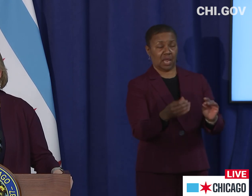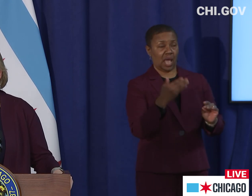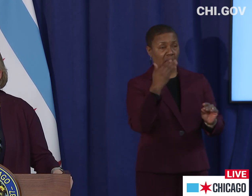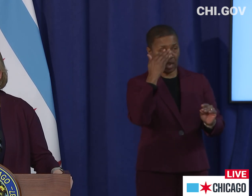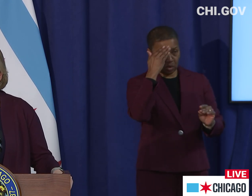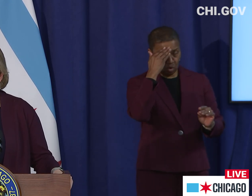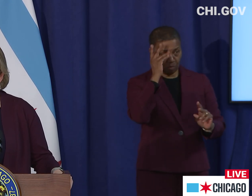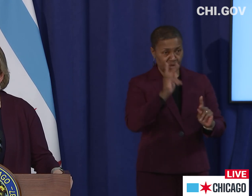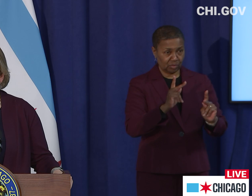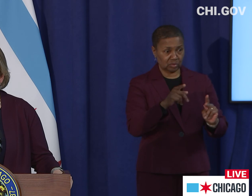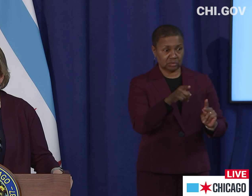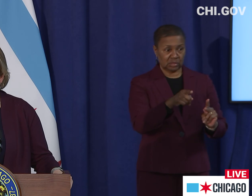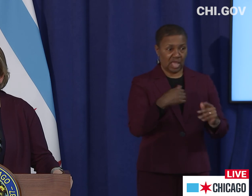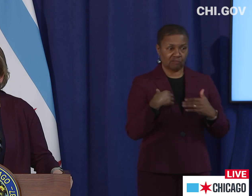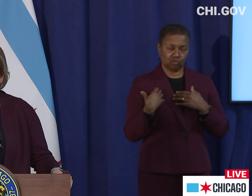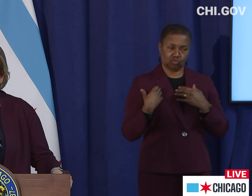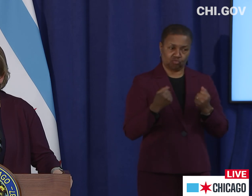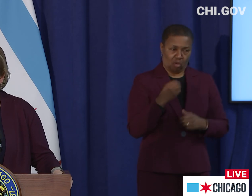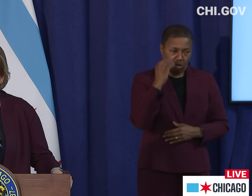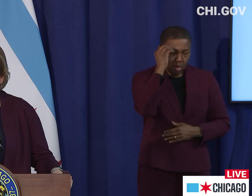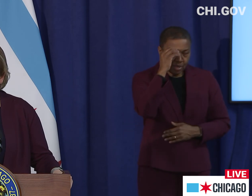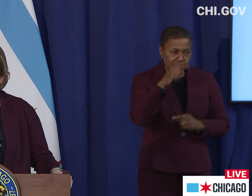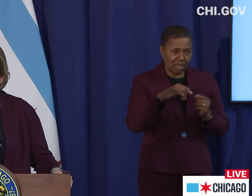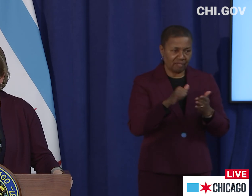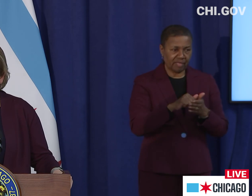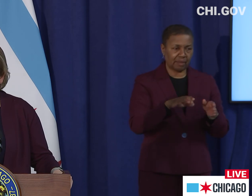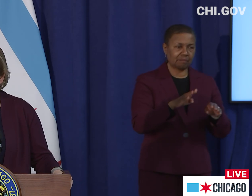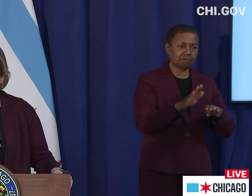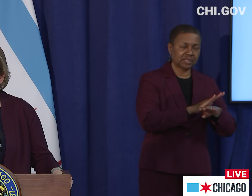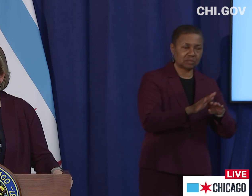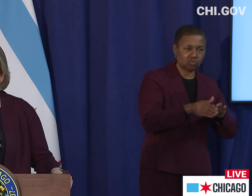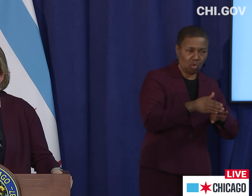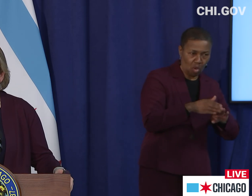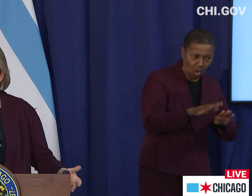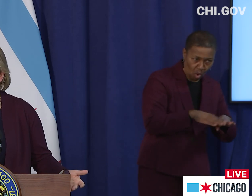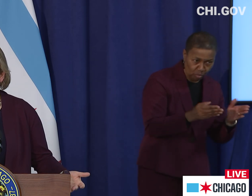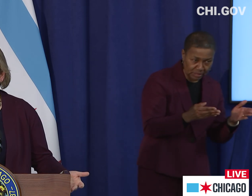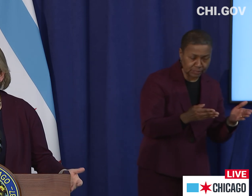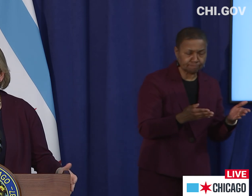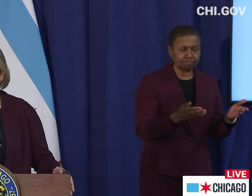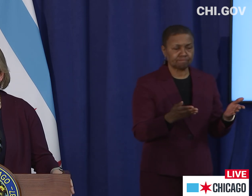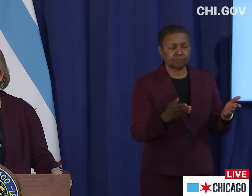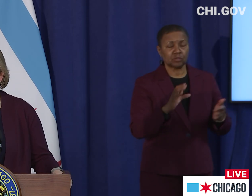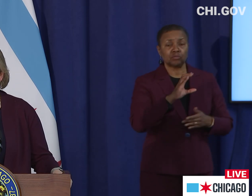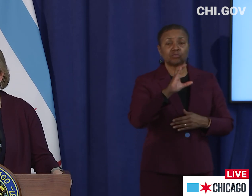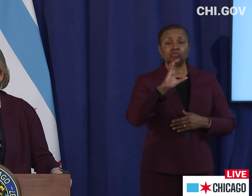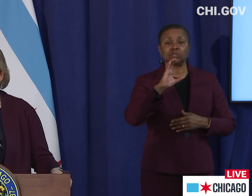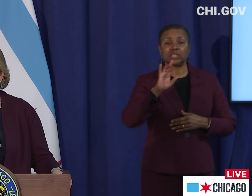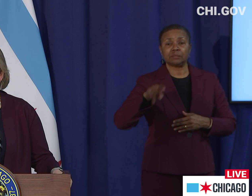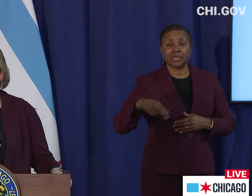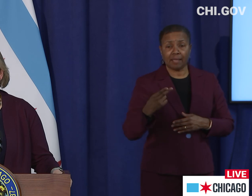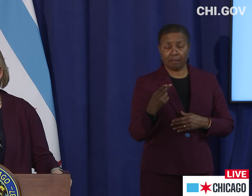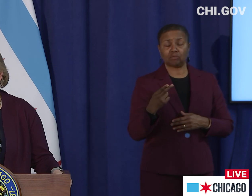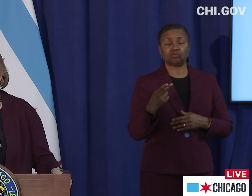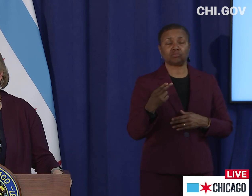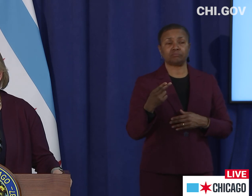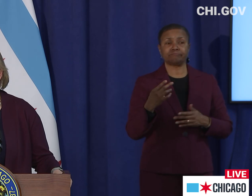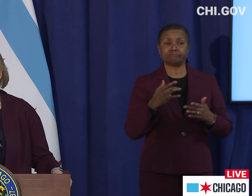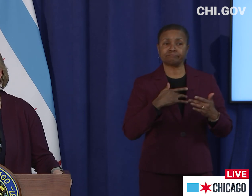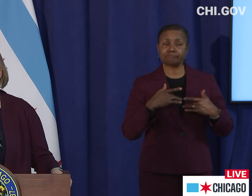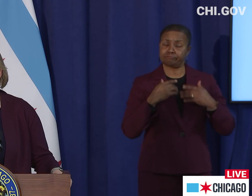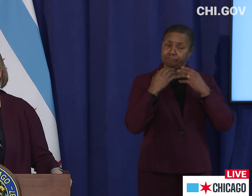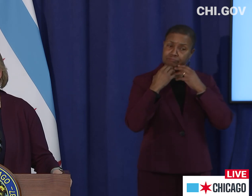lots of strong feelings about this, and certainly, you know, the Chicago Department of Public Health cares a